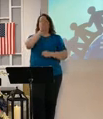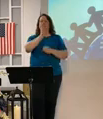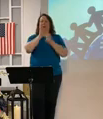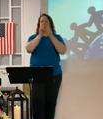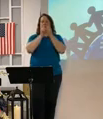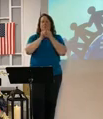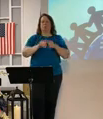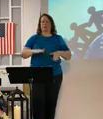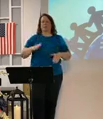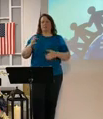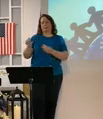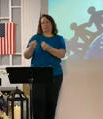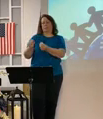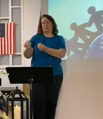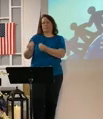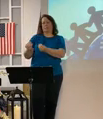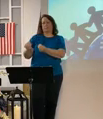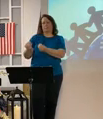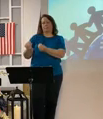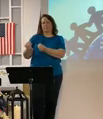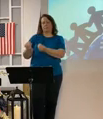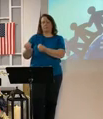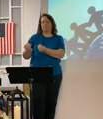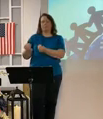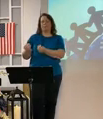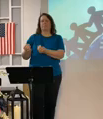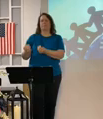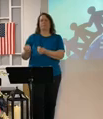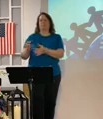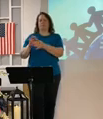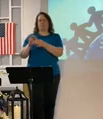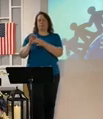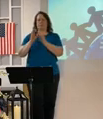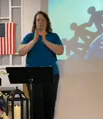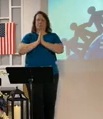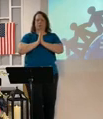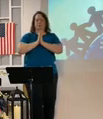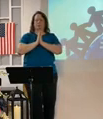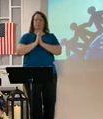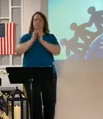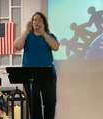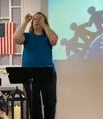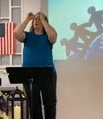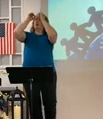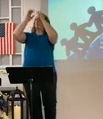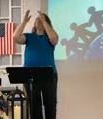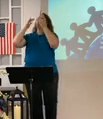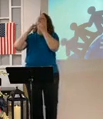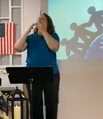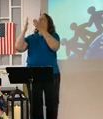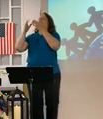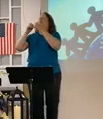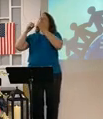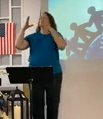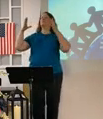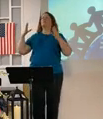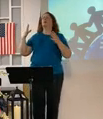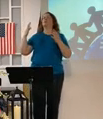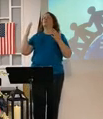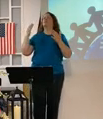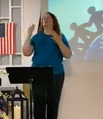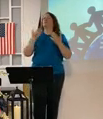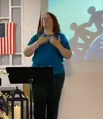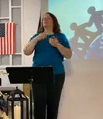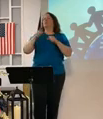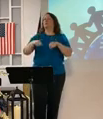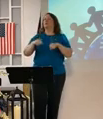so if you now come together, and we'll join in prayer. Father, I just thank you so much for today. I thank you that we can